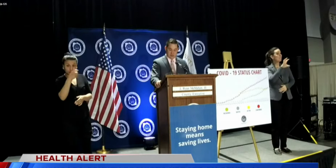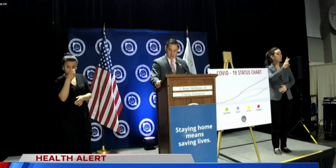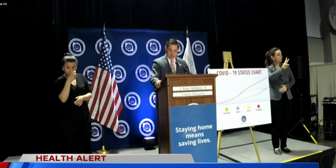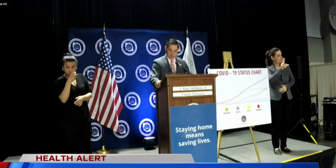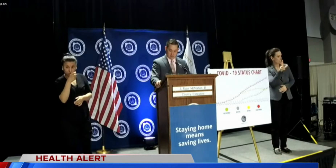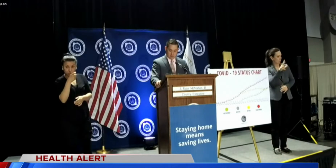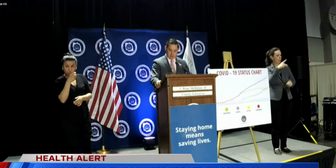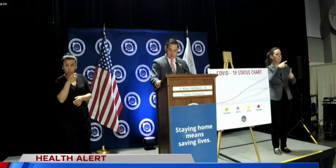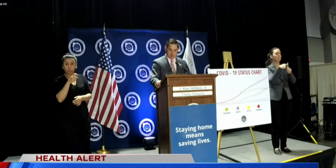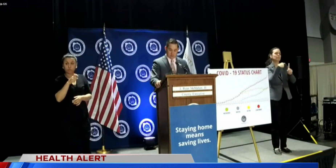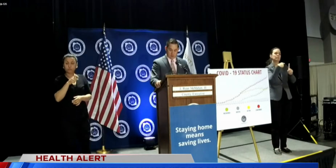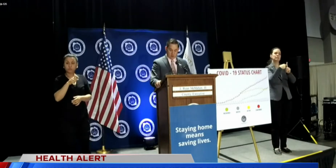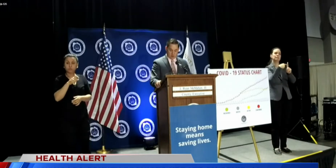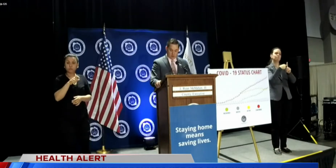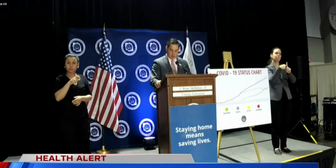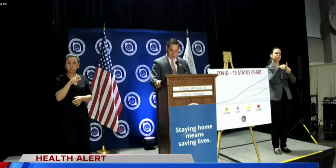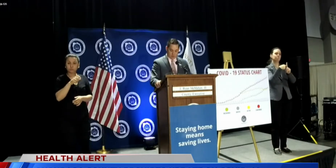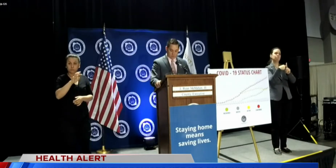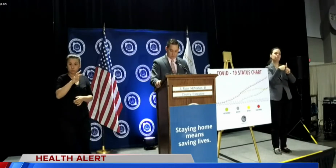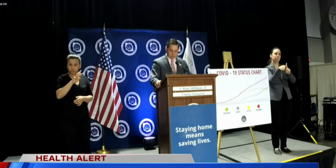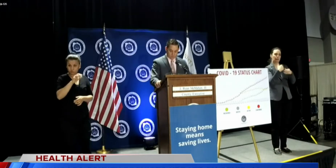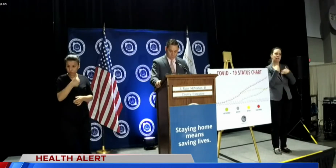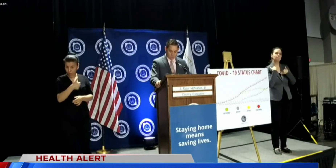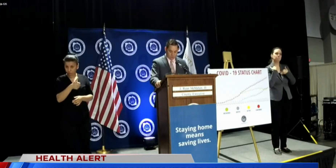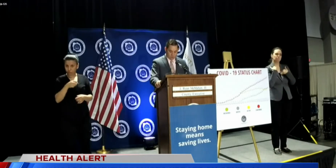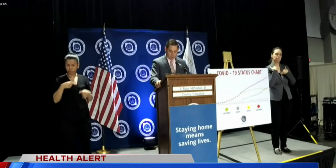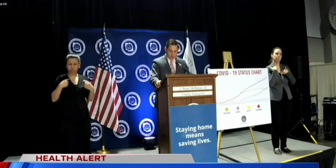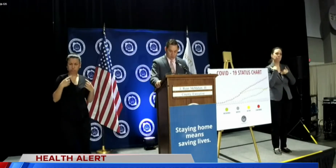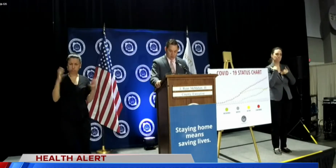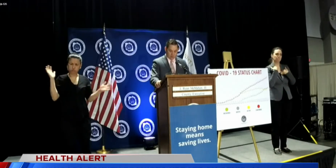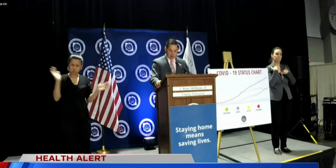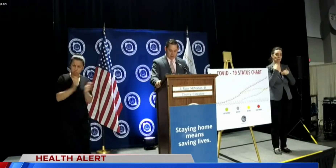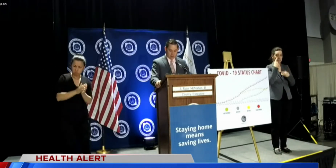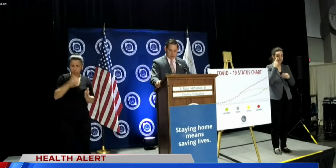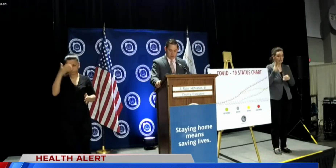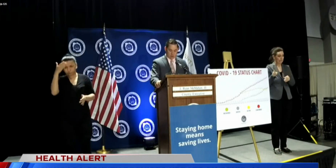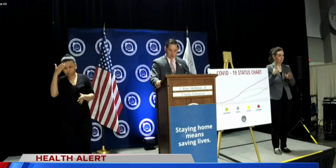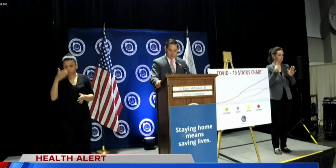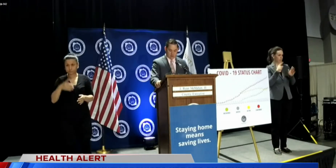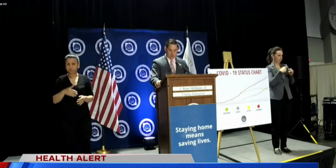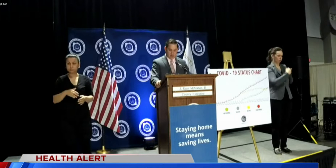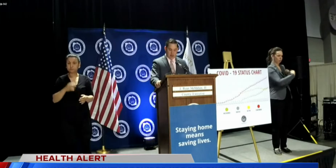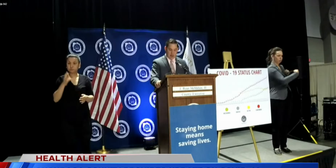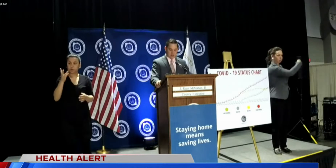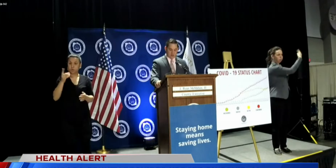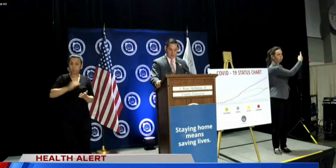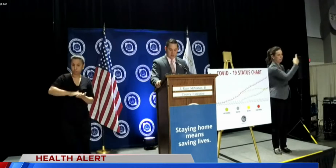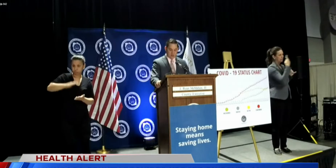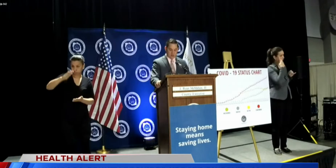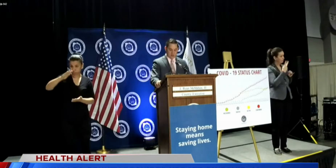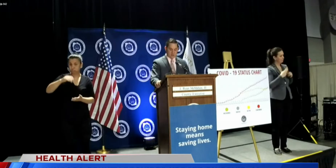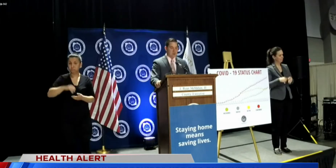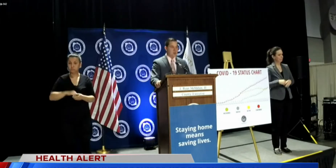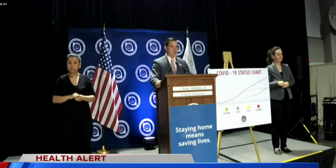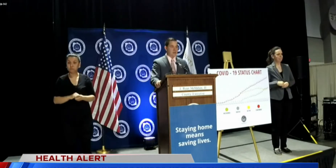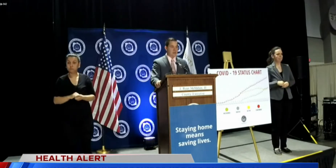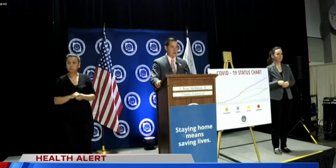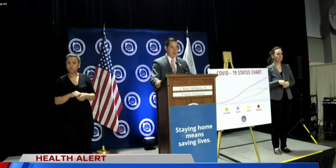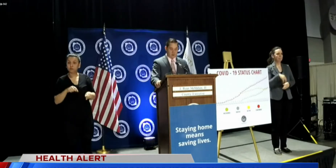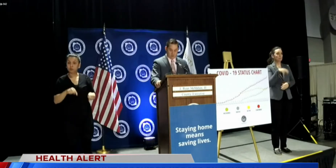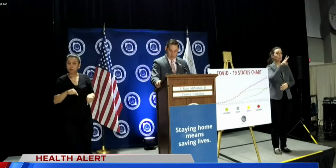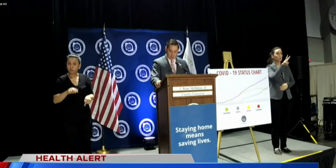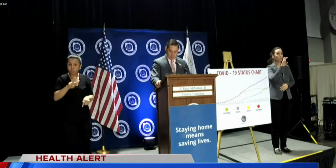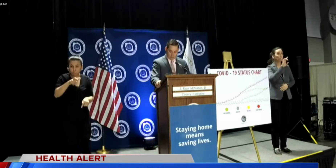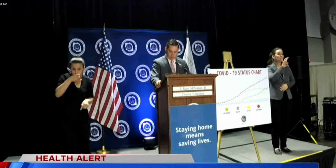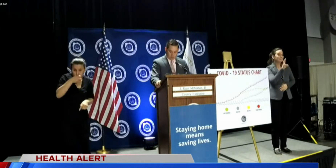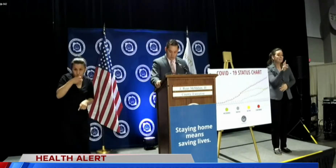positive cases. That's our red curve. We currently are monitoring 278 active cases. That is our